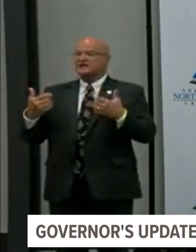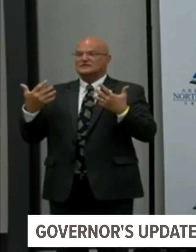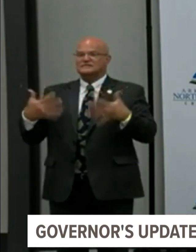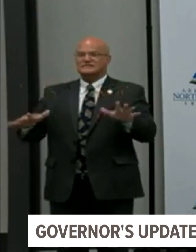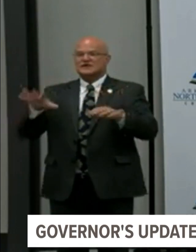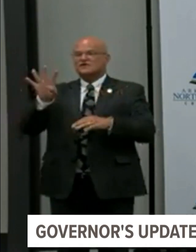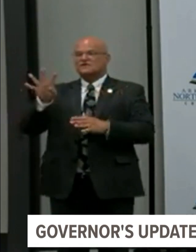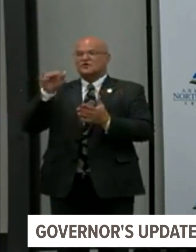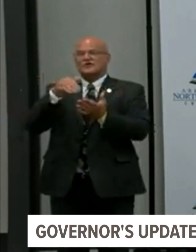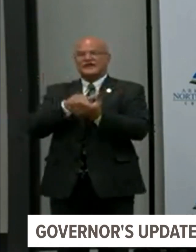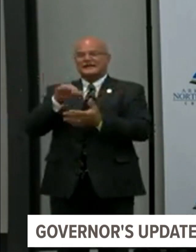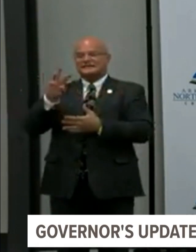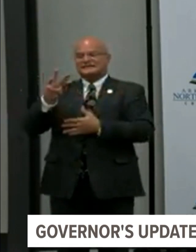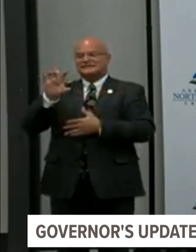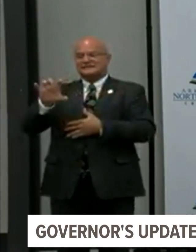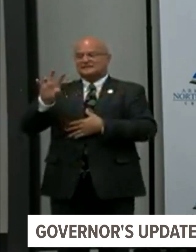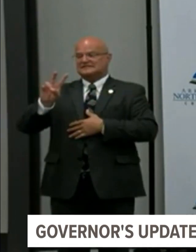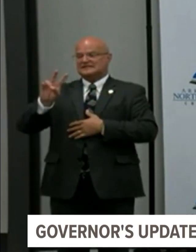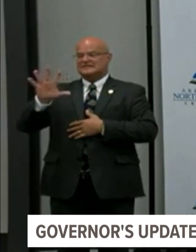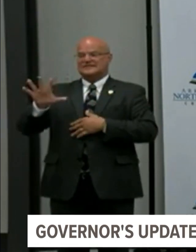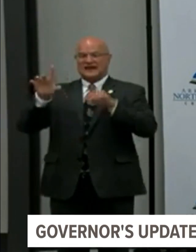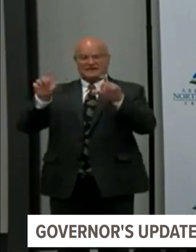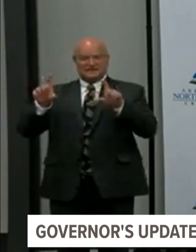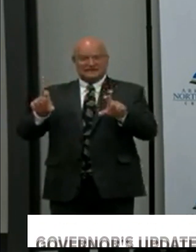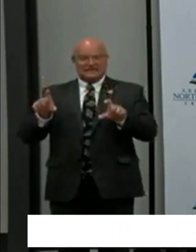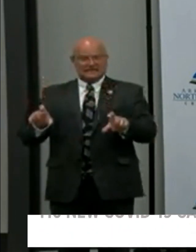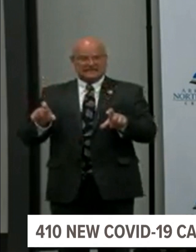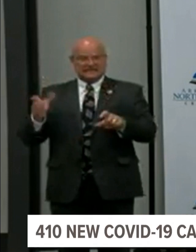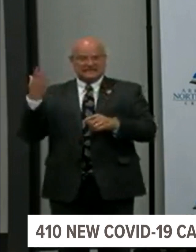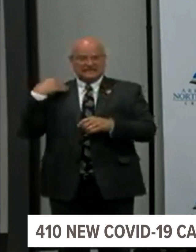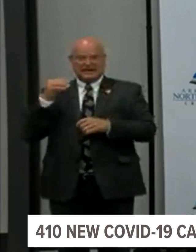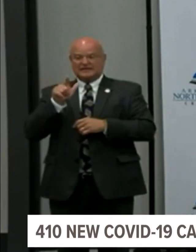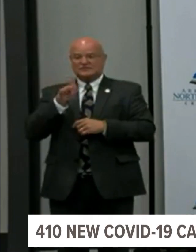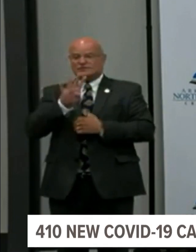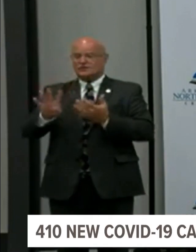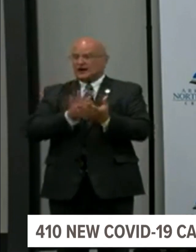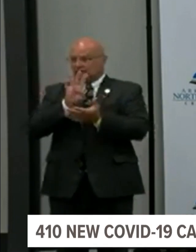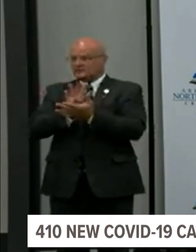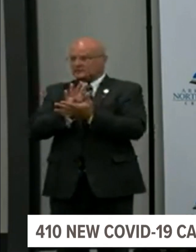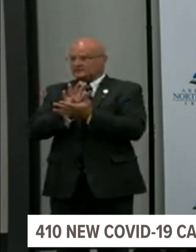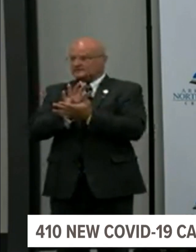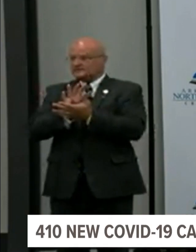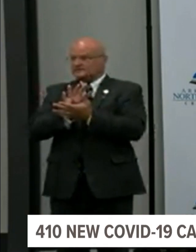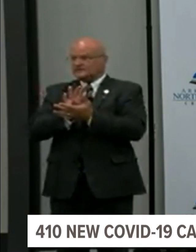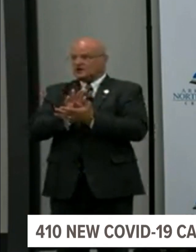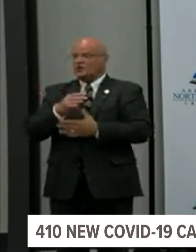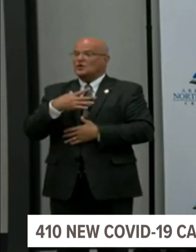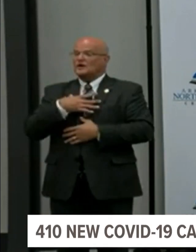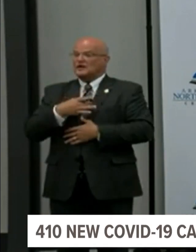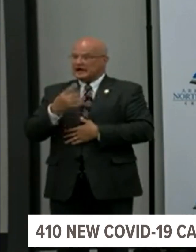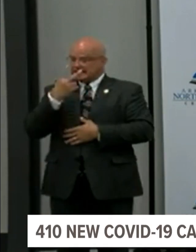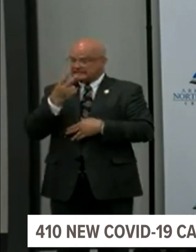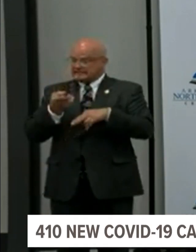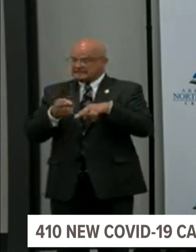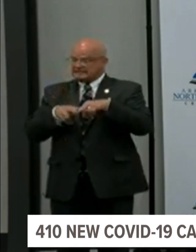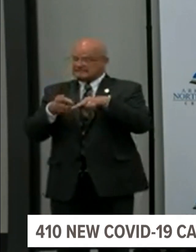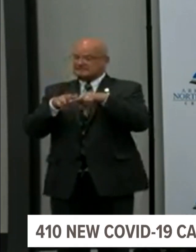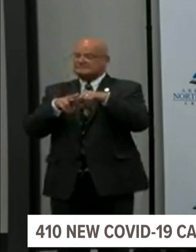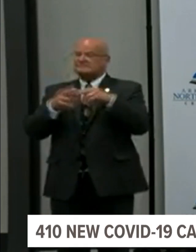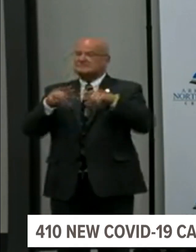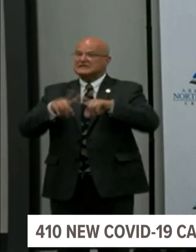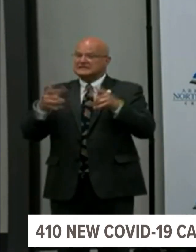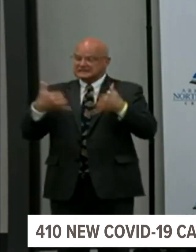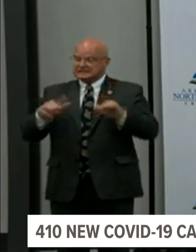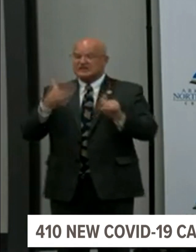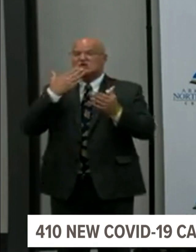done 4,675 testing over the last 24 hours. We'd like to see that a little bit higher, but that still is a